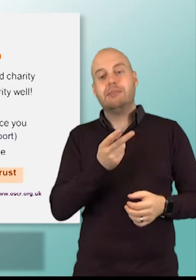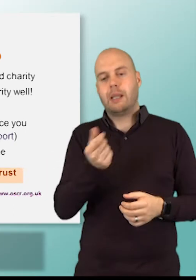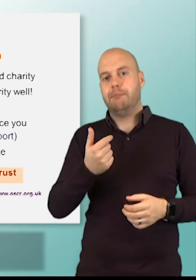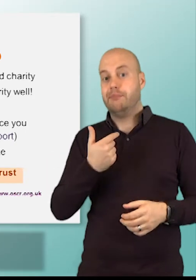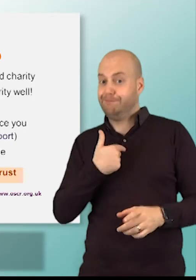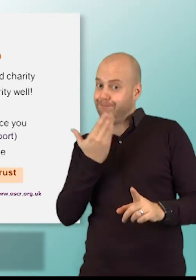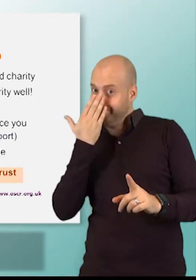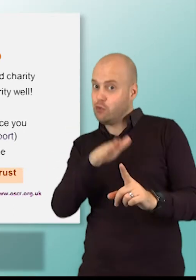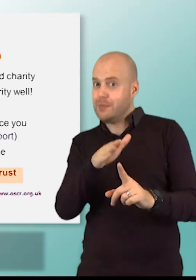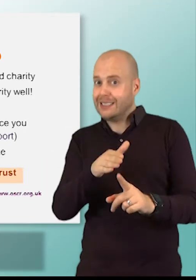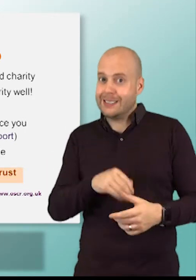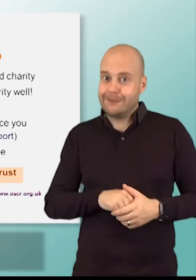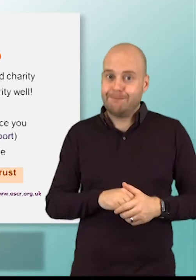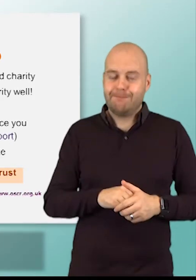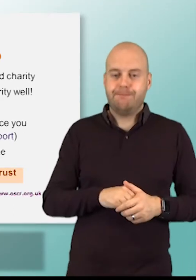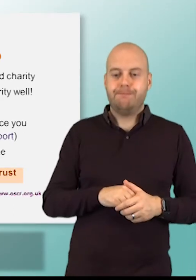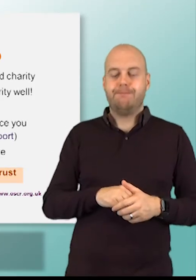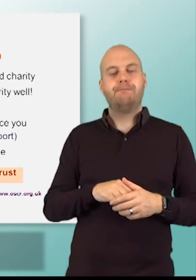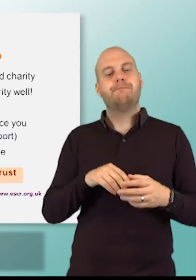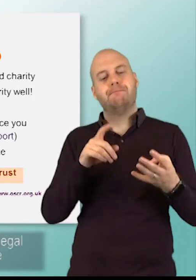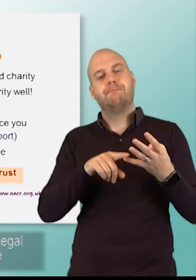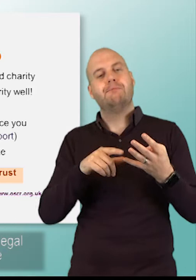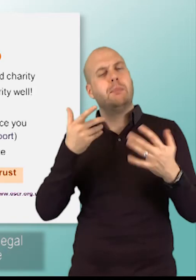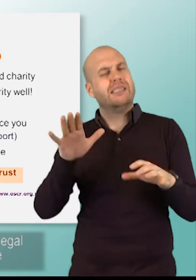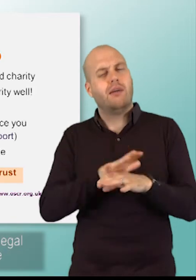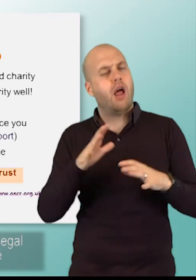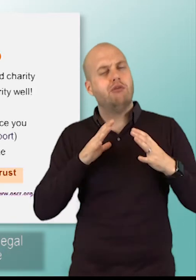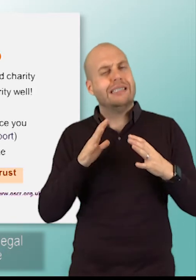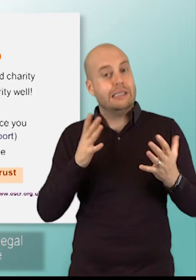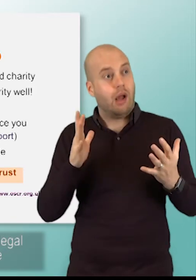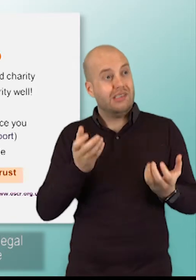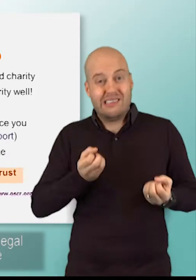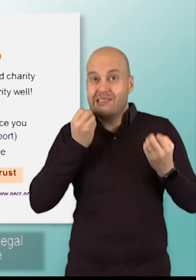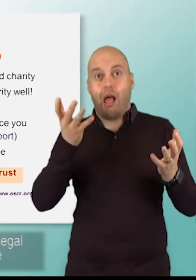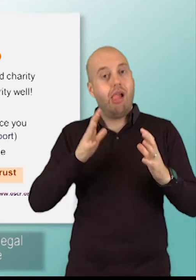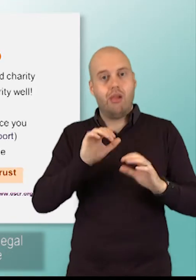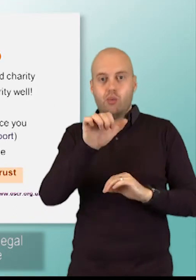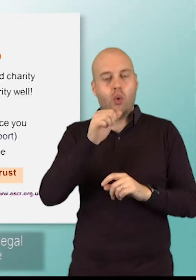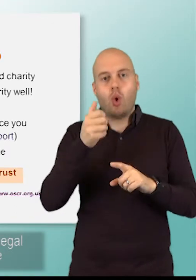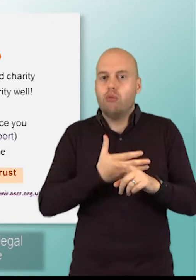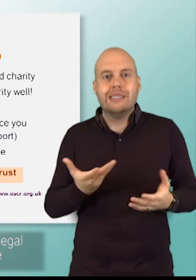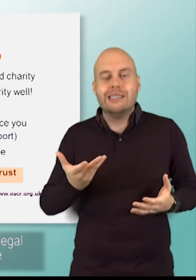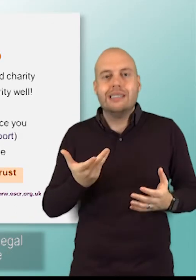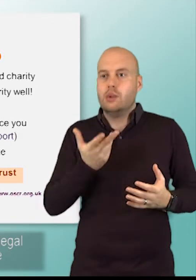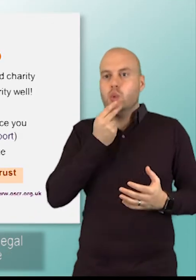already. Tell your story. Show the difference you've made. Use your trustee's annual report, not just as